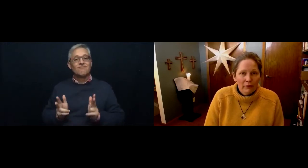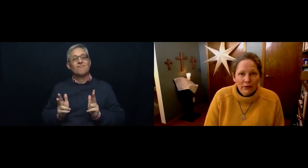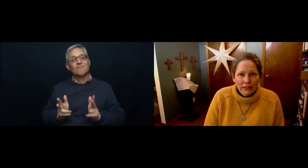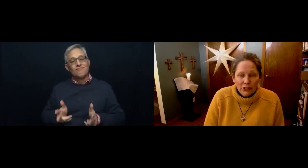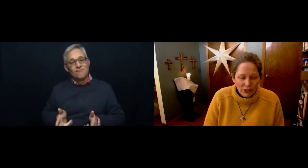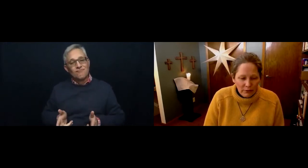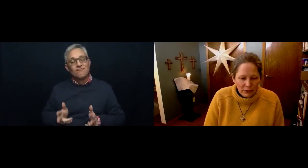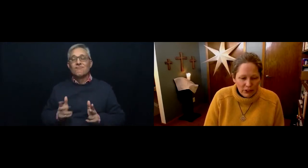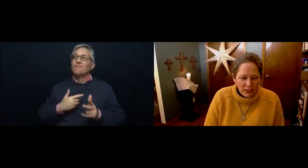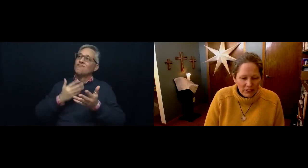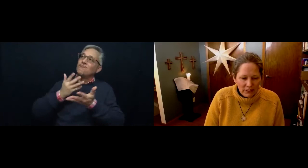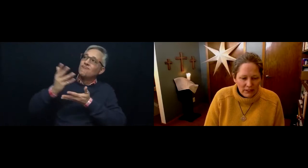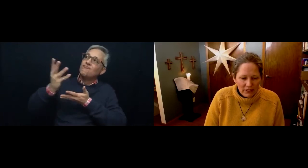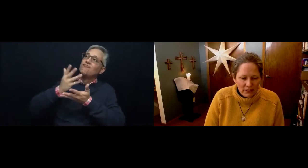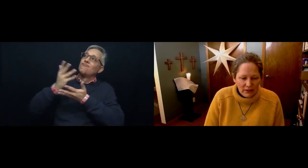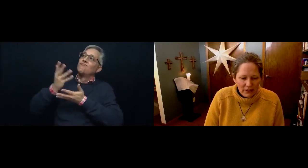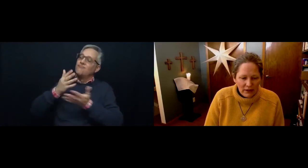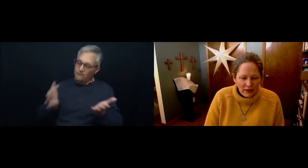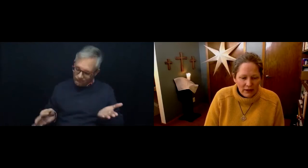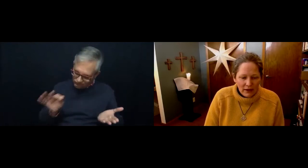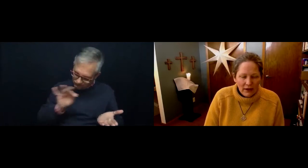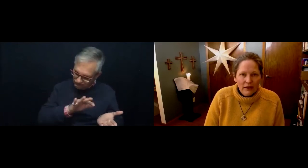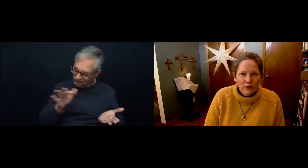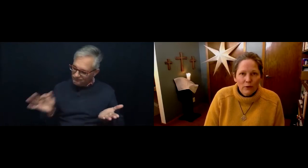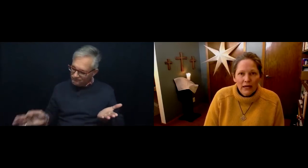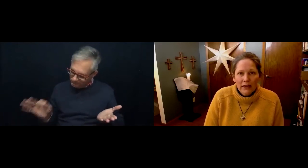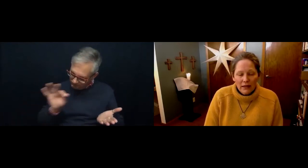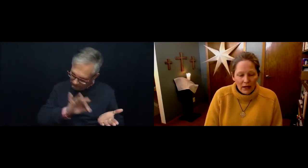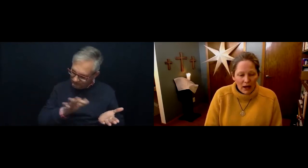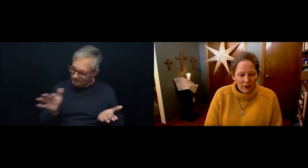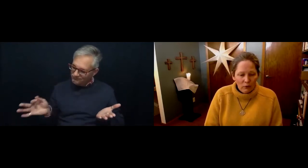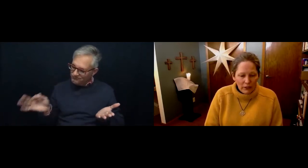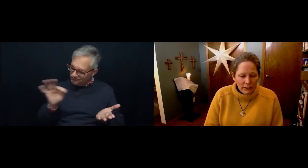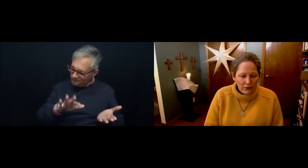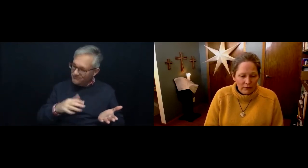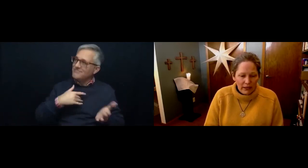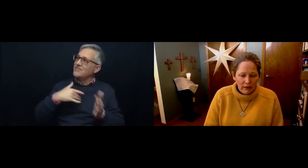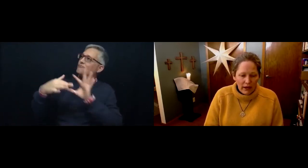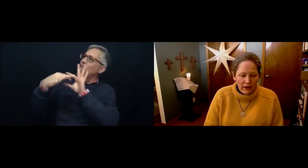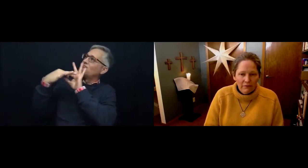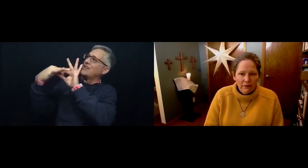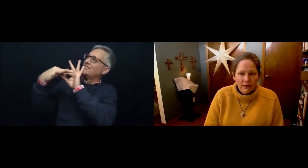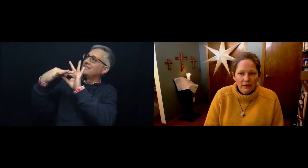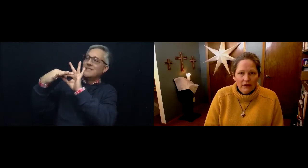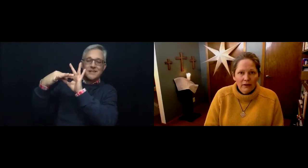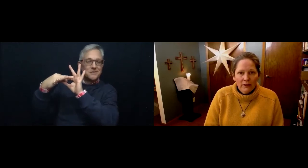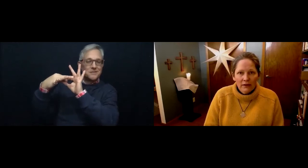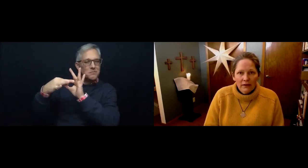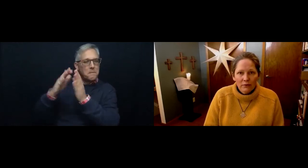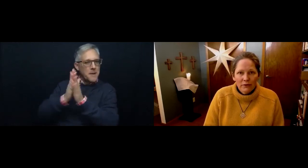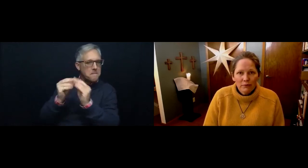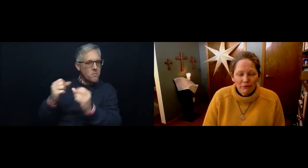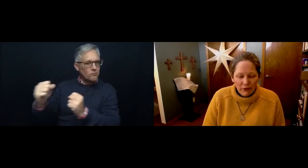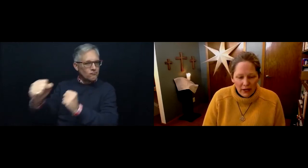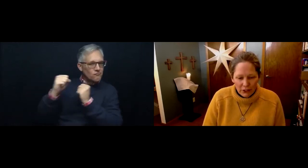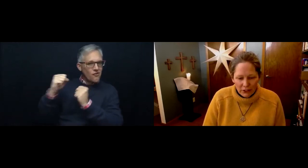My relationship with Jesus, the way that God works through my life,